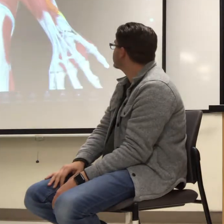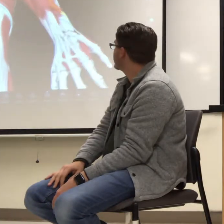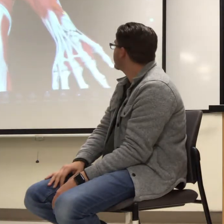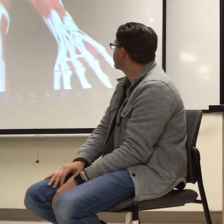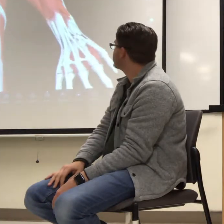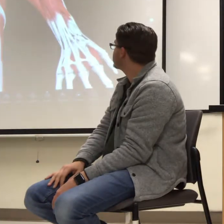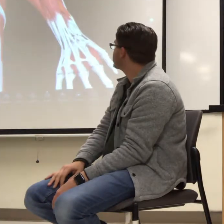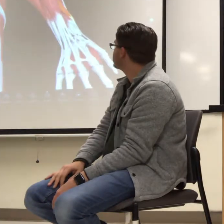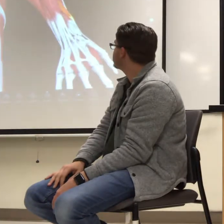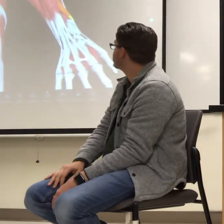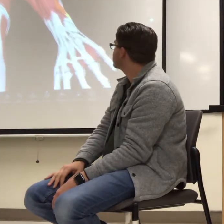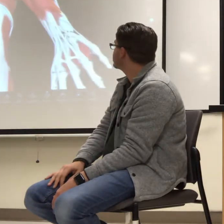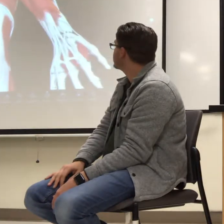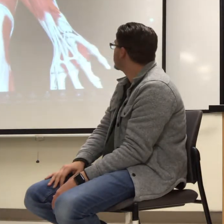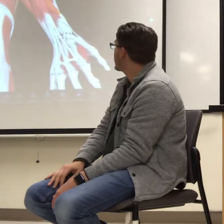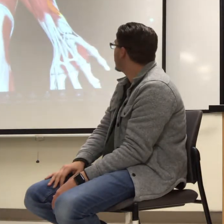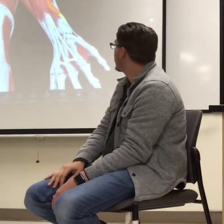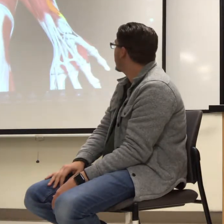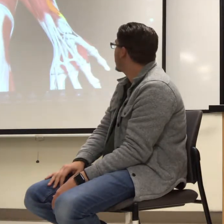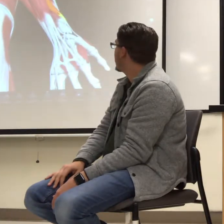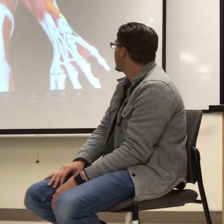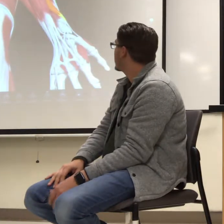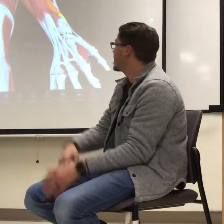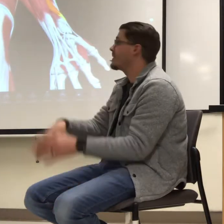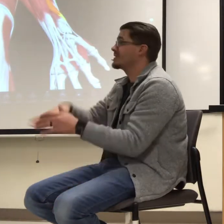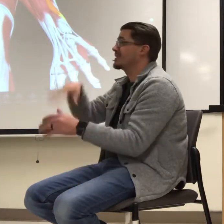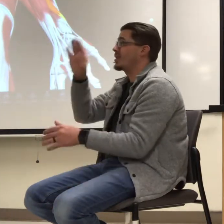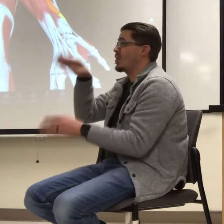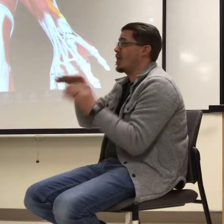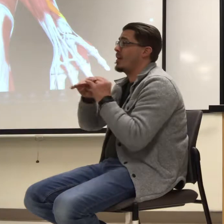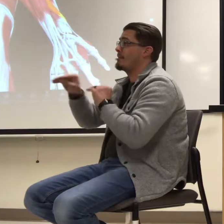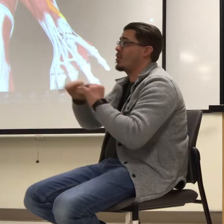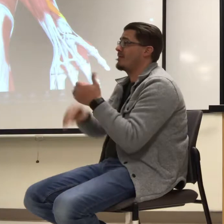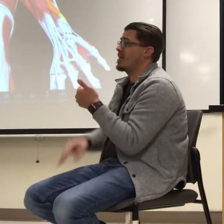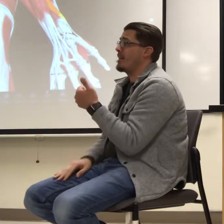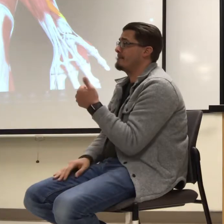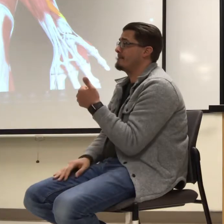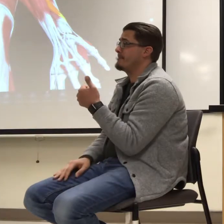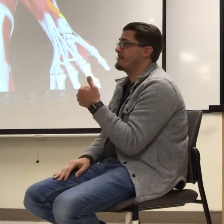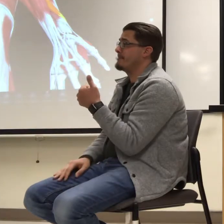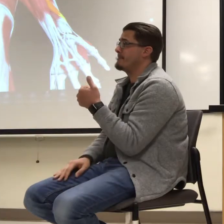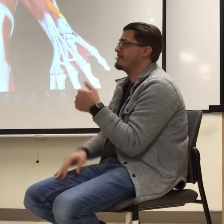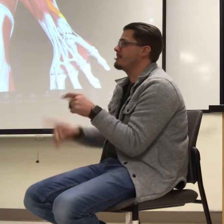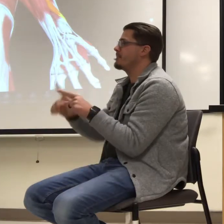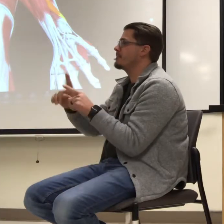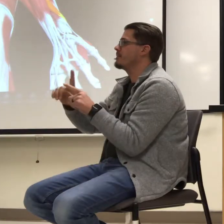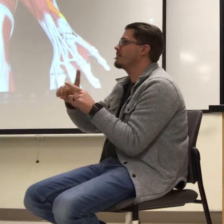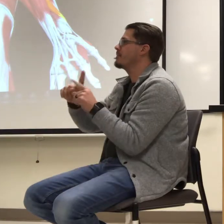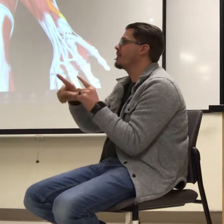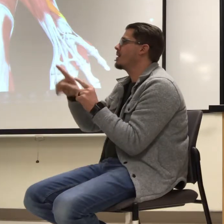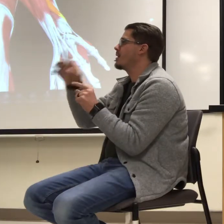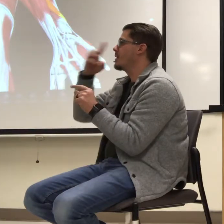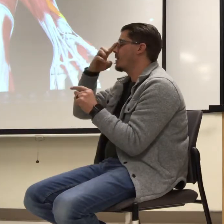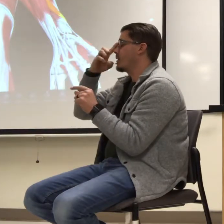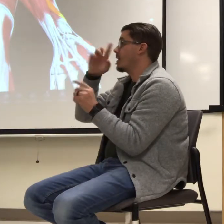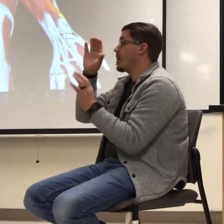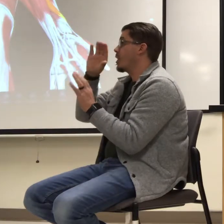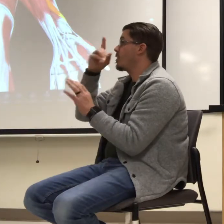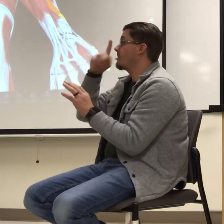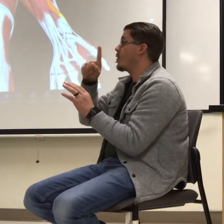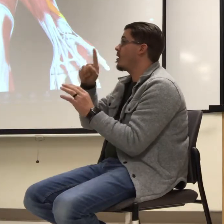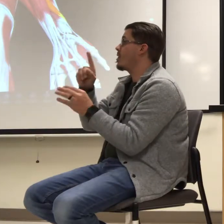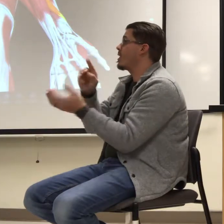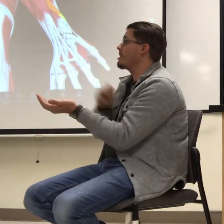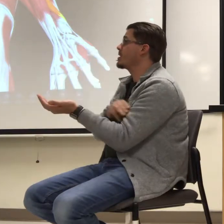And so basically, it moves the thumb. But look for the muscle, not on the thumb. Look for